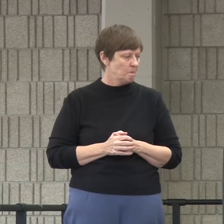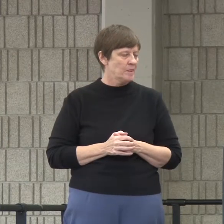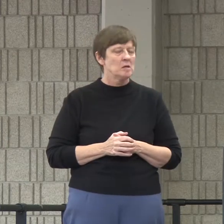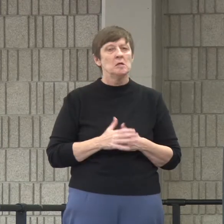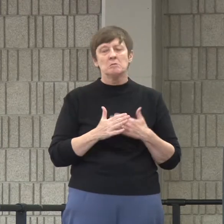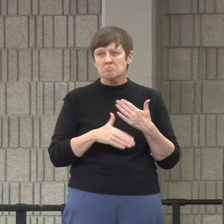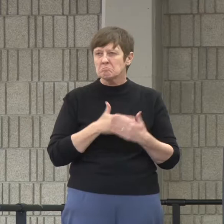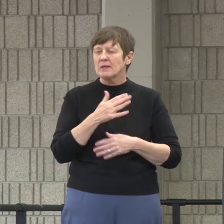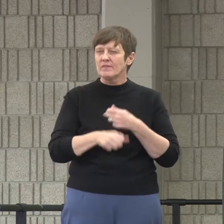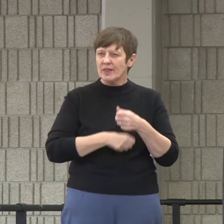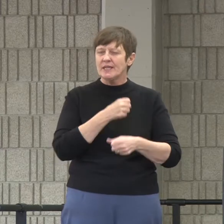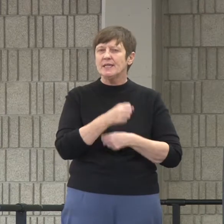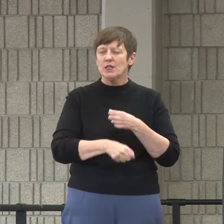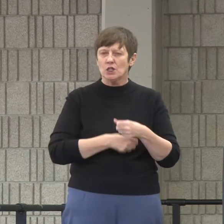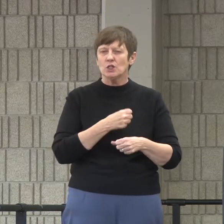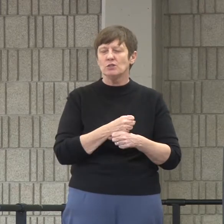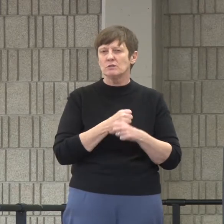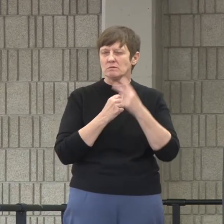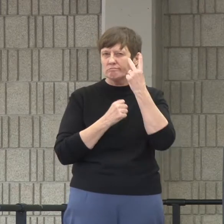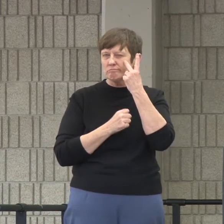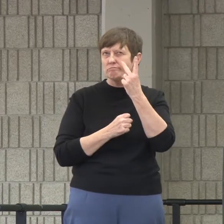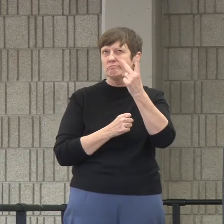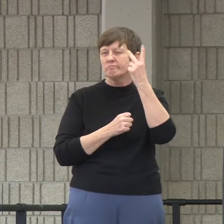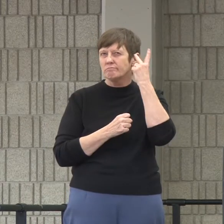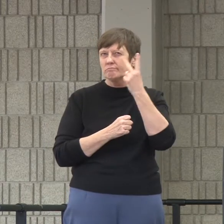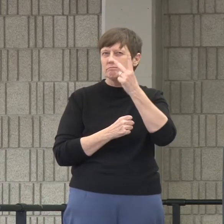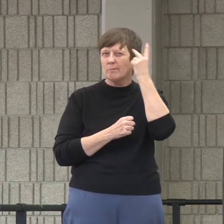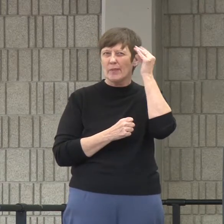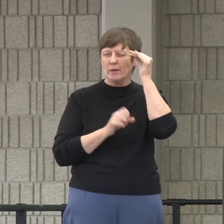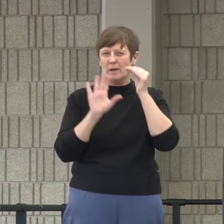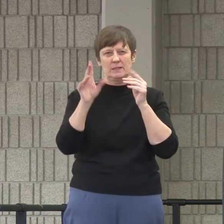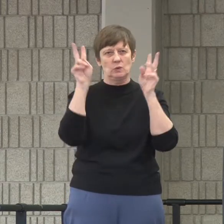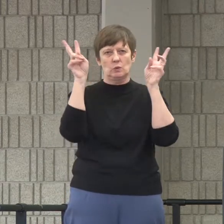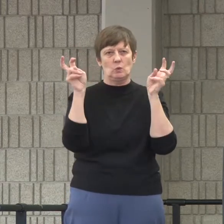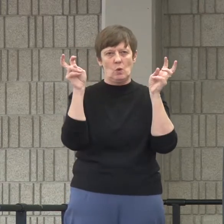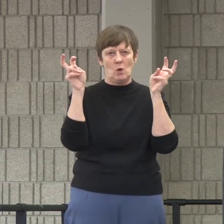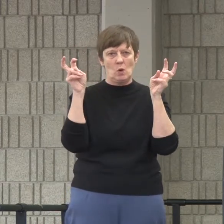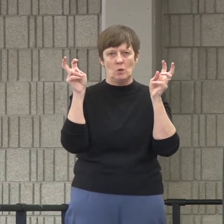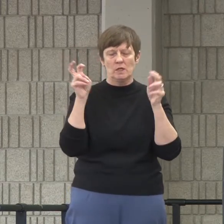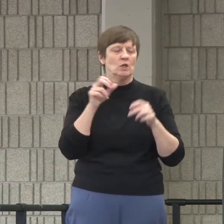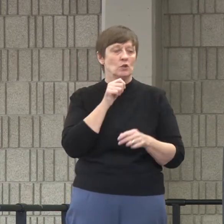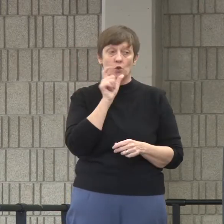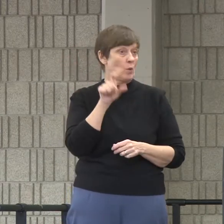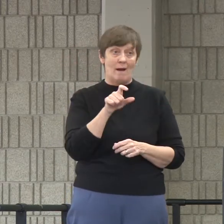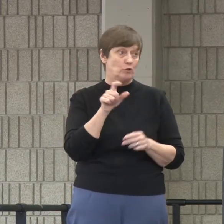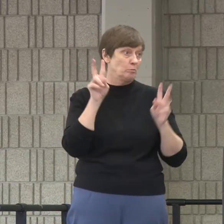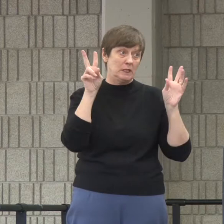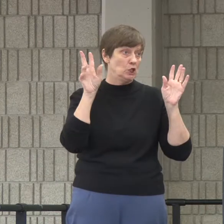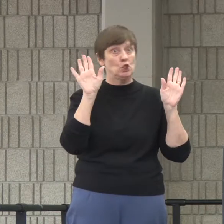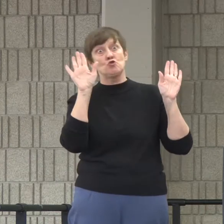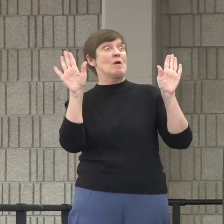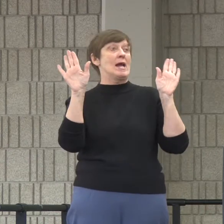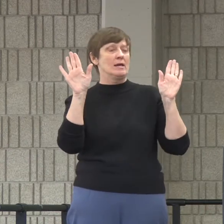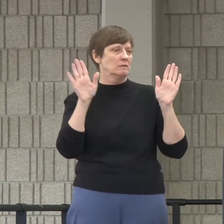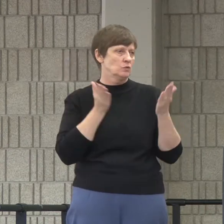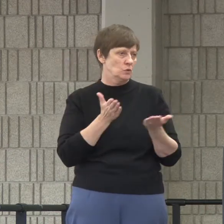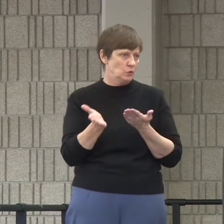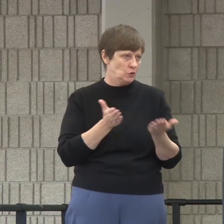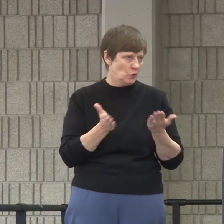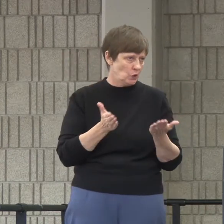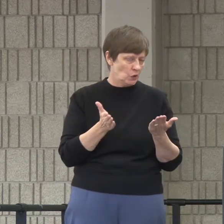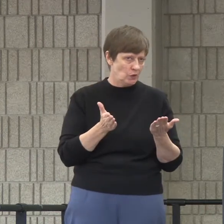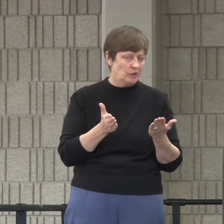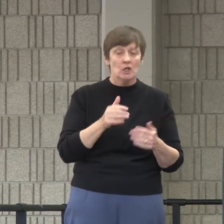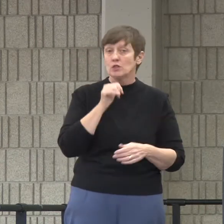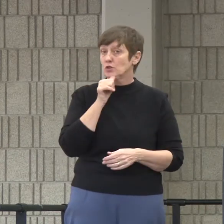Over the years, I've reflected on one of his great quotes, that you don't have to be great to serve. You don't have to make a subject